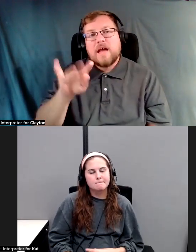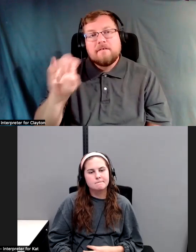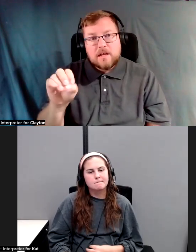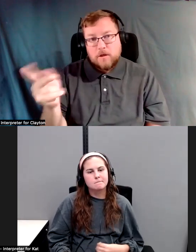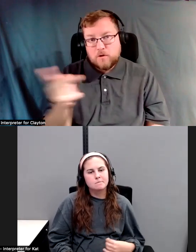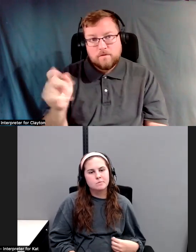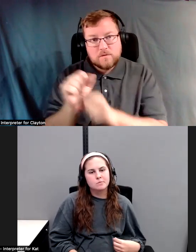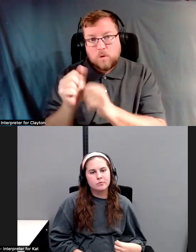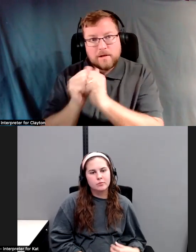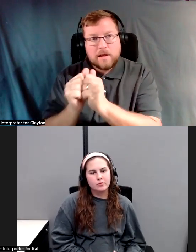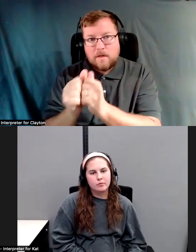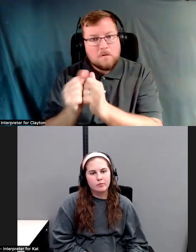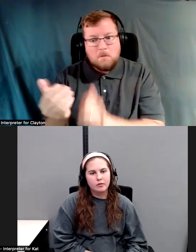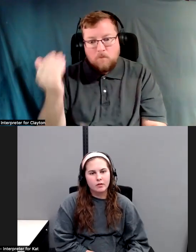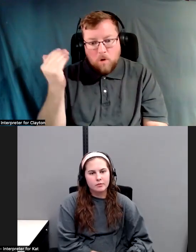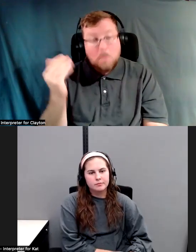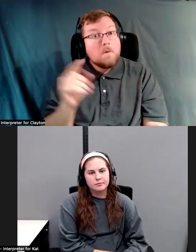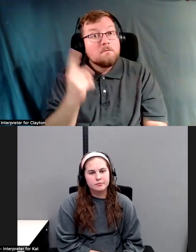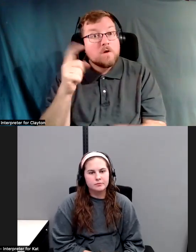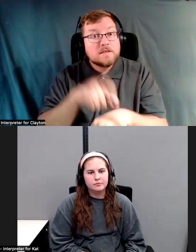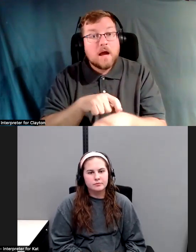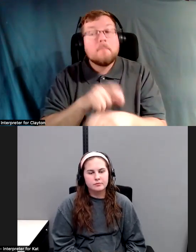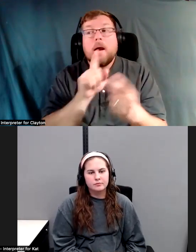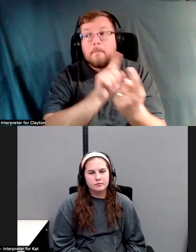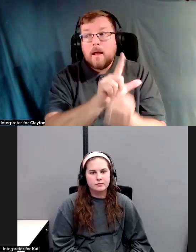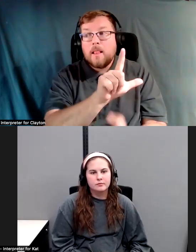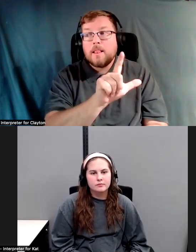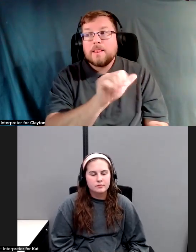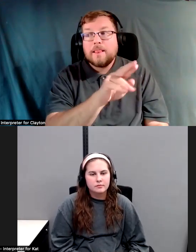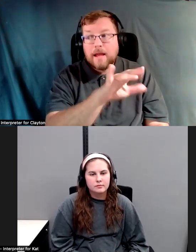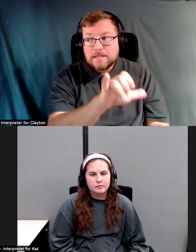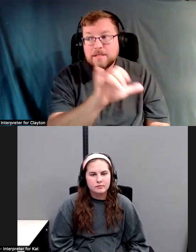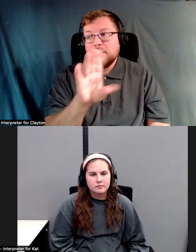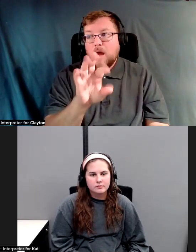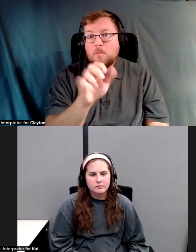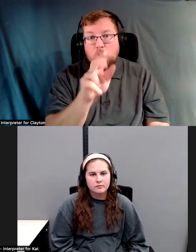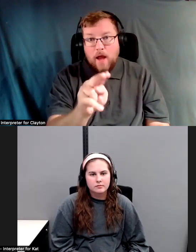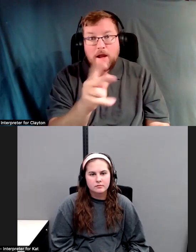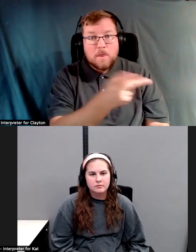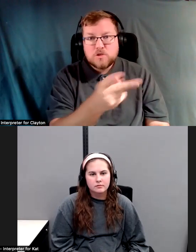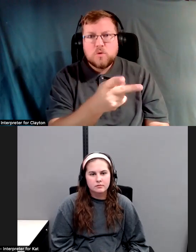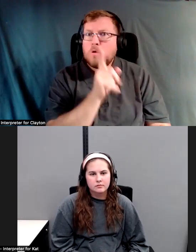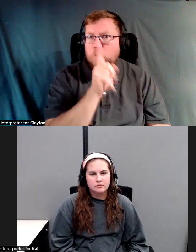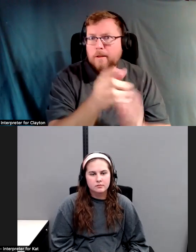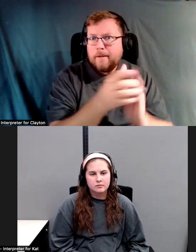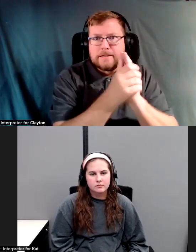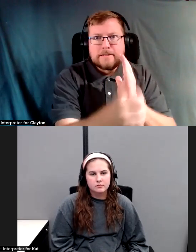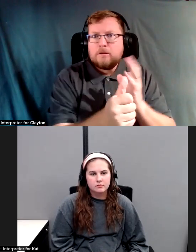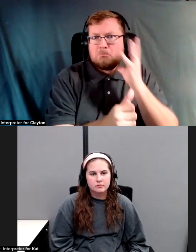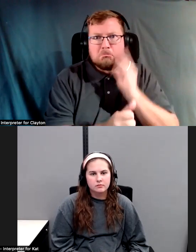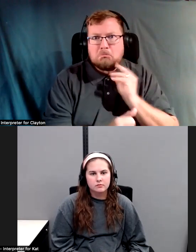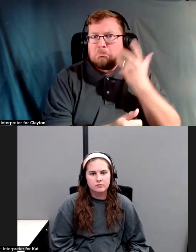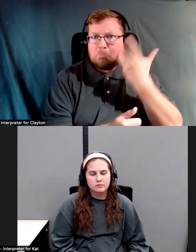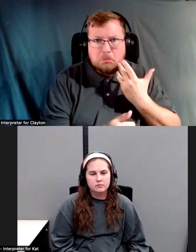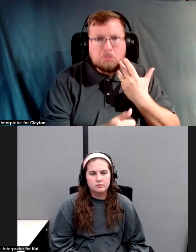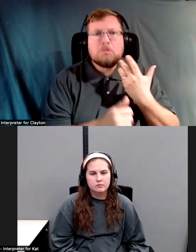before, and it was the first time I've ever met Lacey and Brennan, and they are two fantastic, well-seasoned actors that have produced a lot of